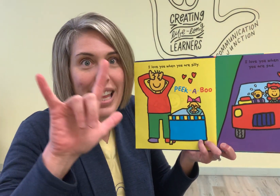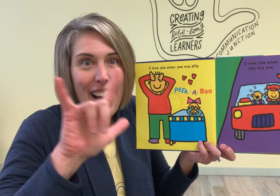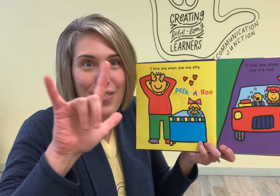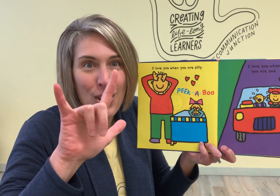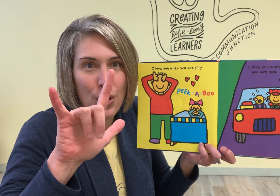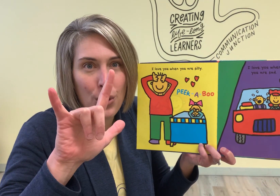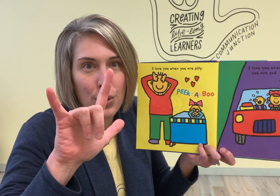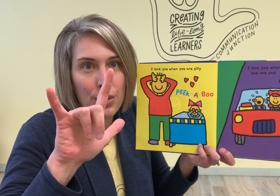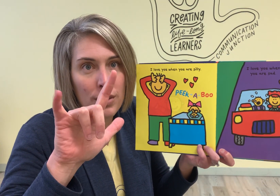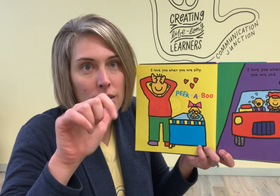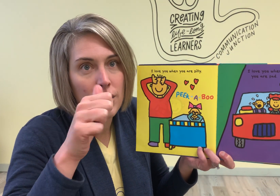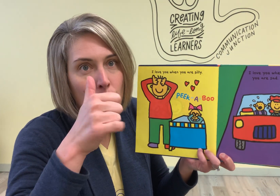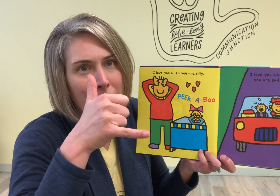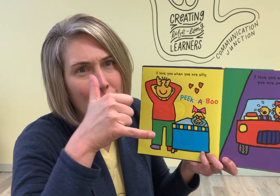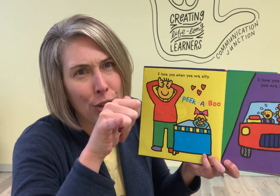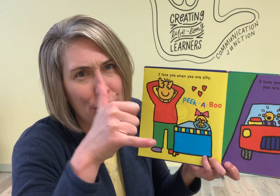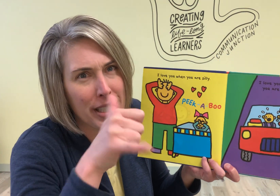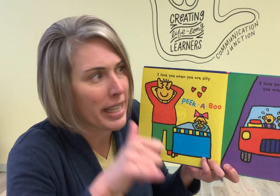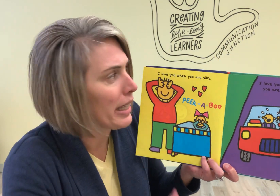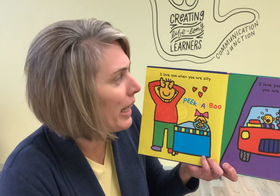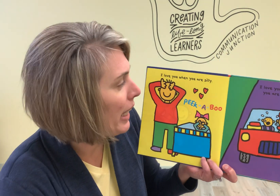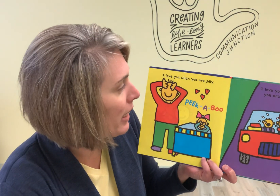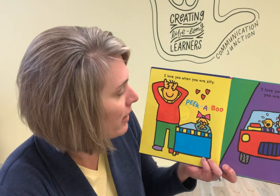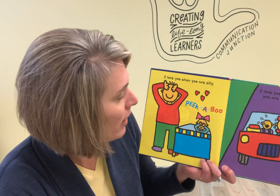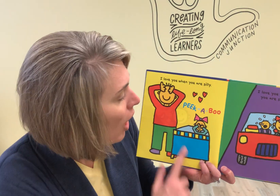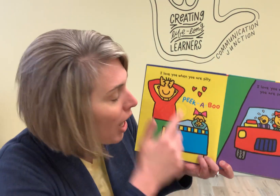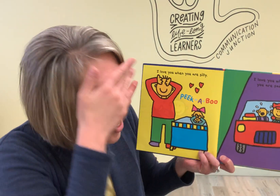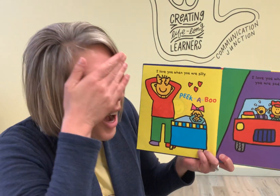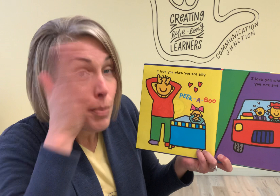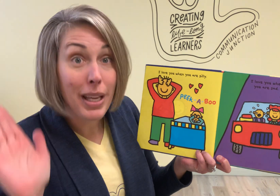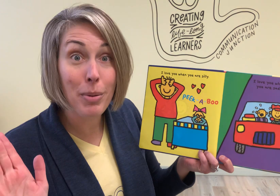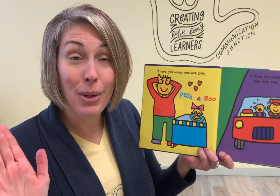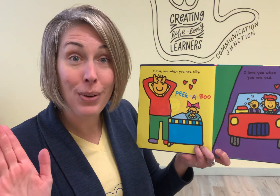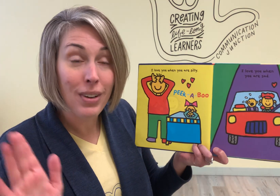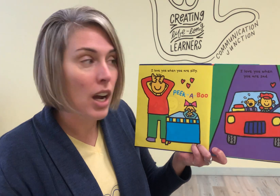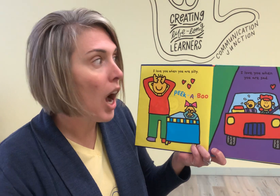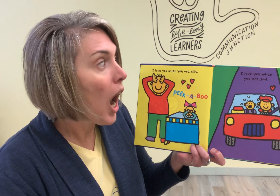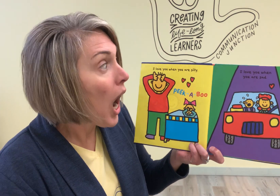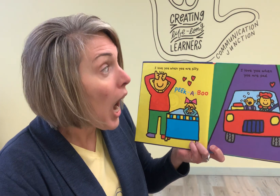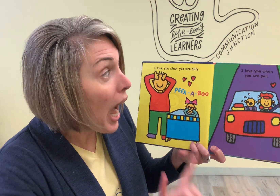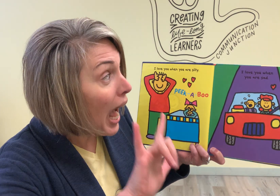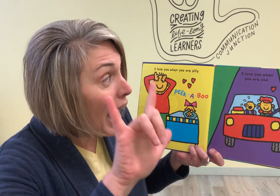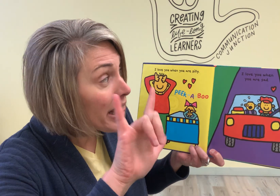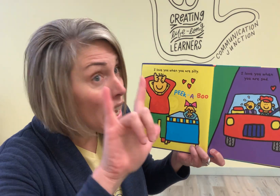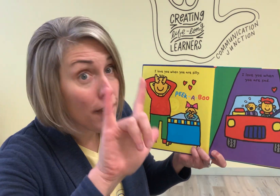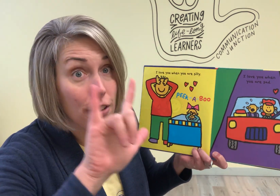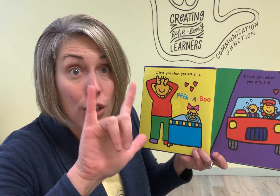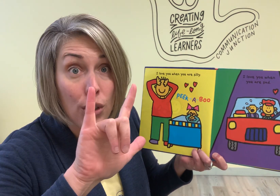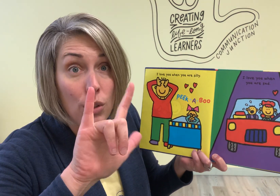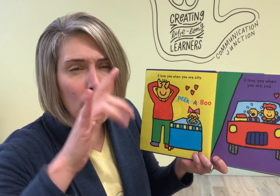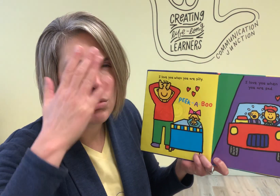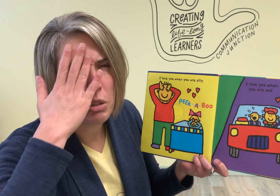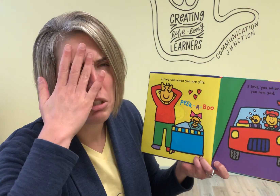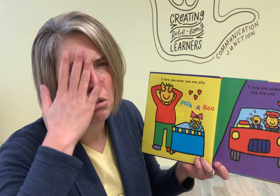I love you when you're silly. Peekaboo! I love you when you're